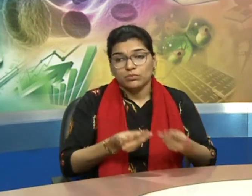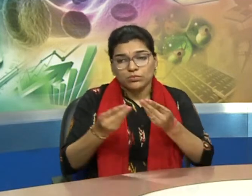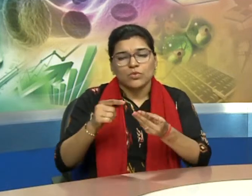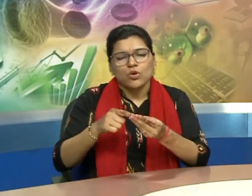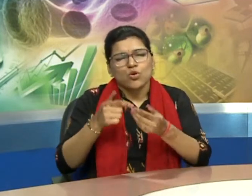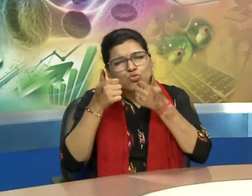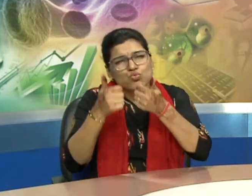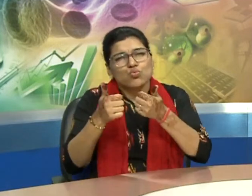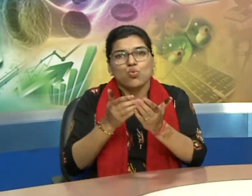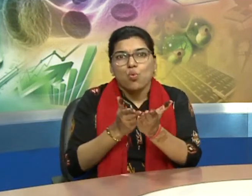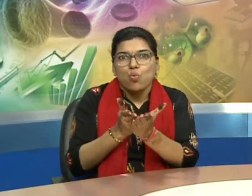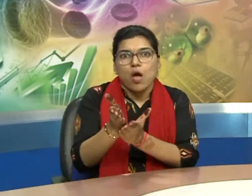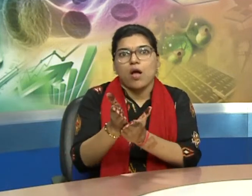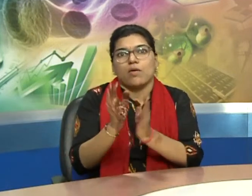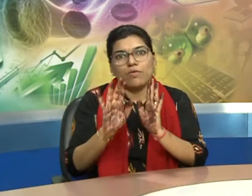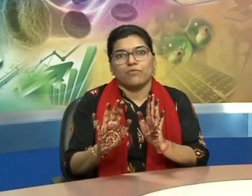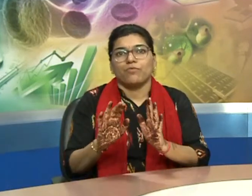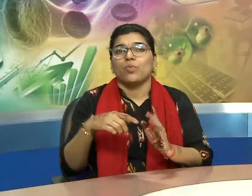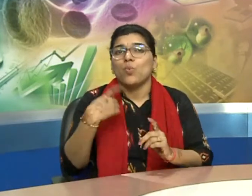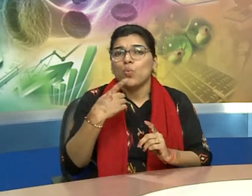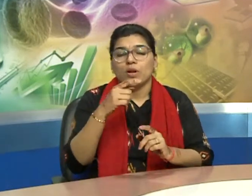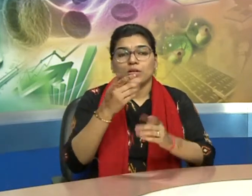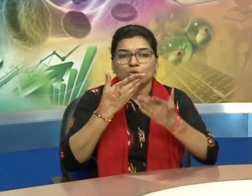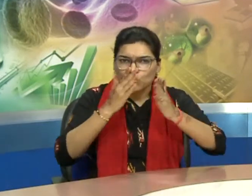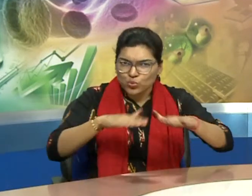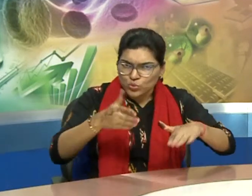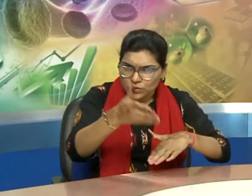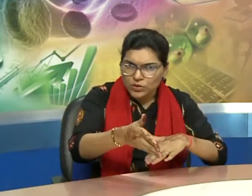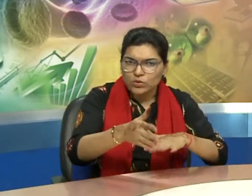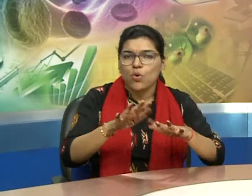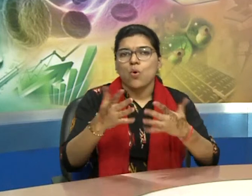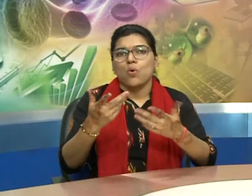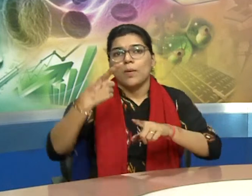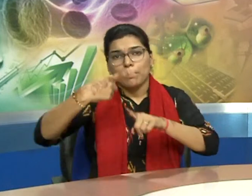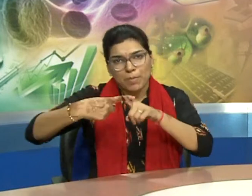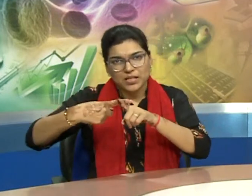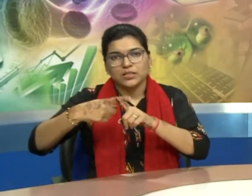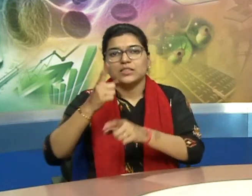provide some material or some good content so that